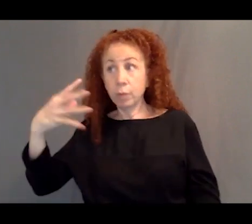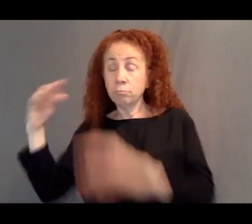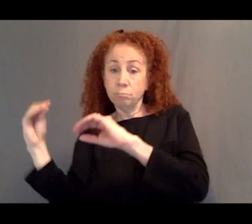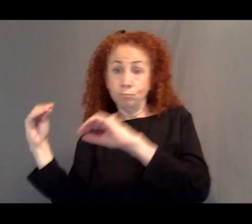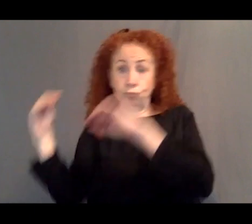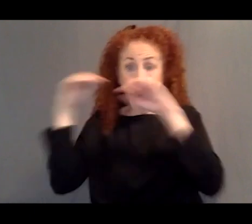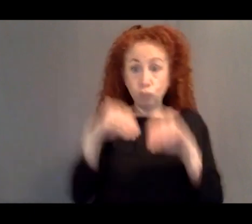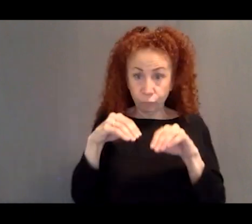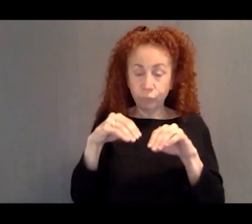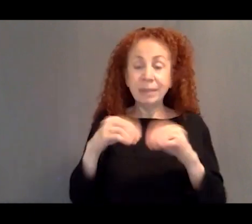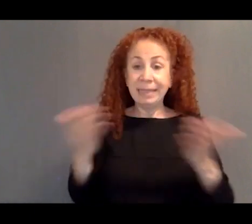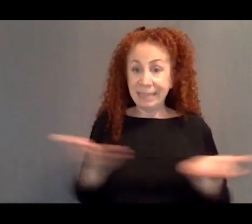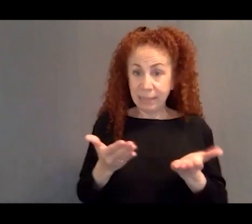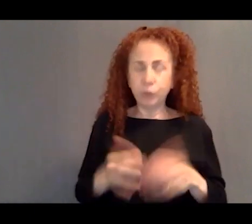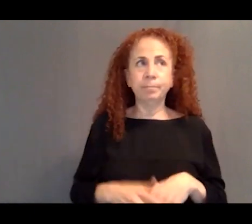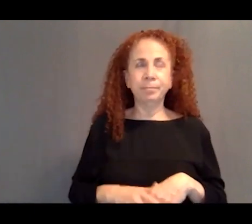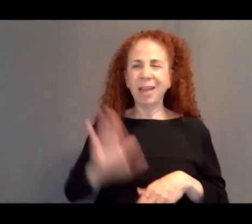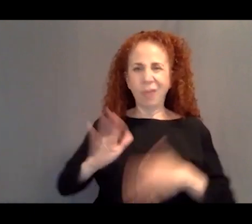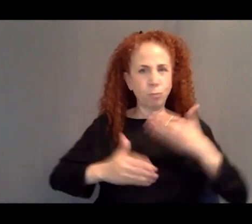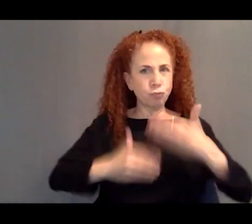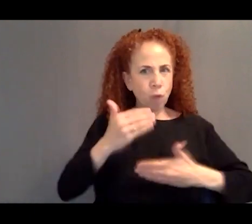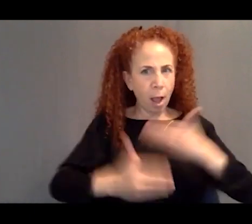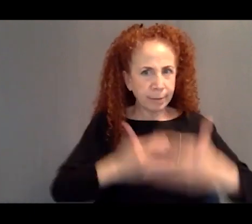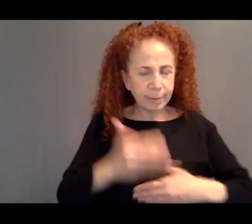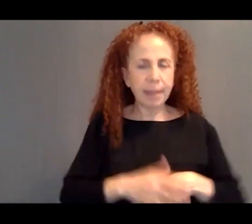from, and these are immigrants,